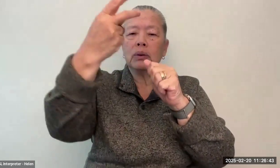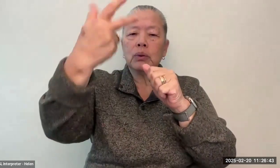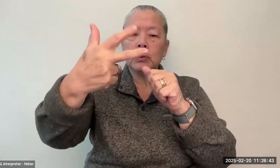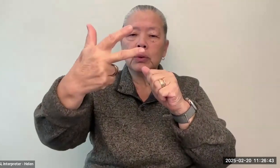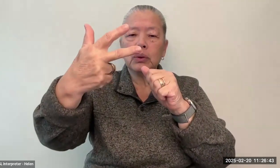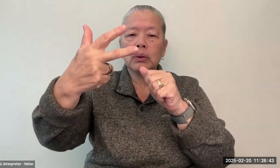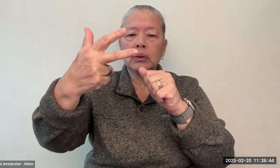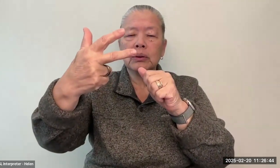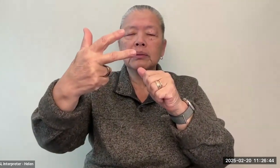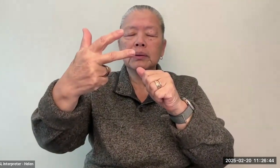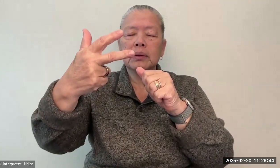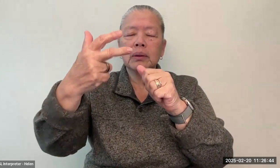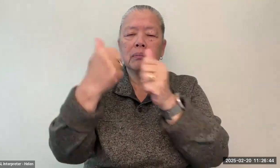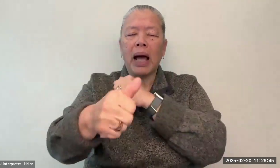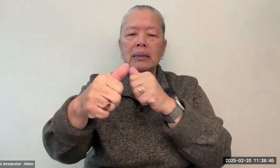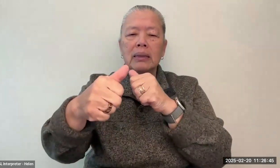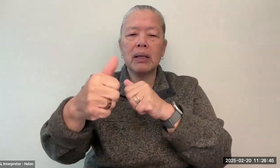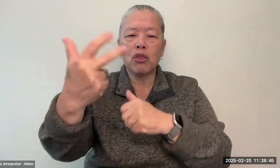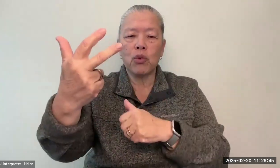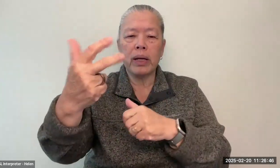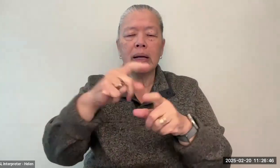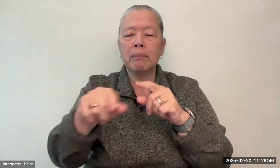annual conferences, but fails to reach the